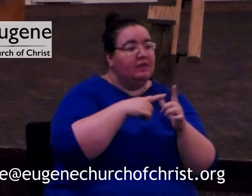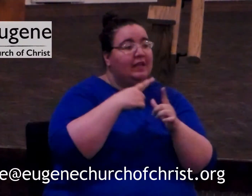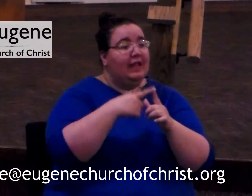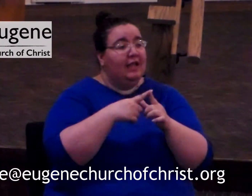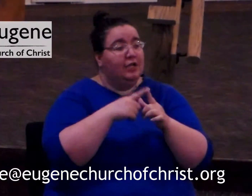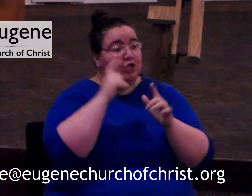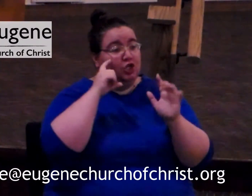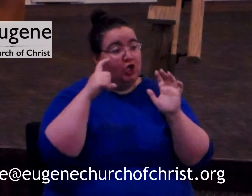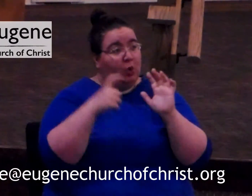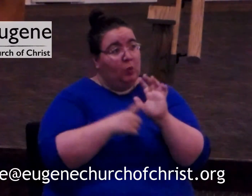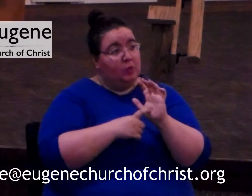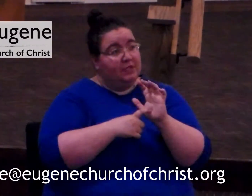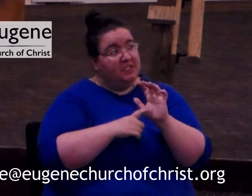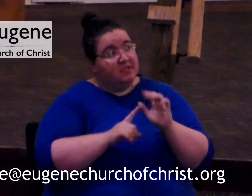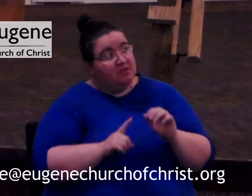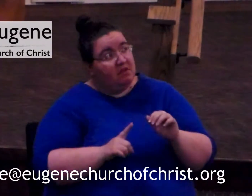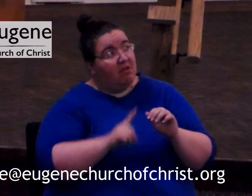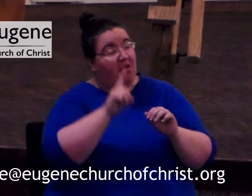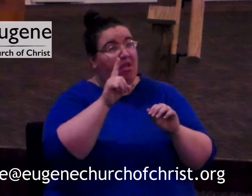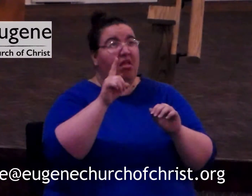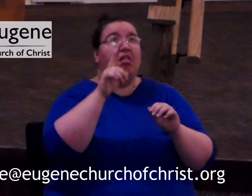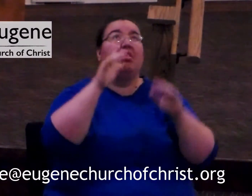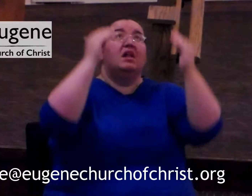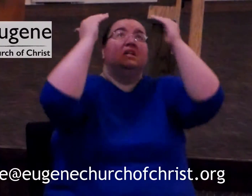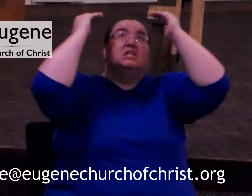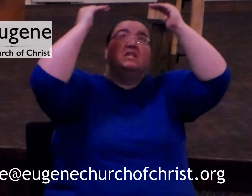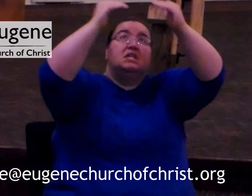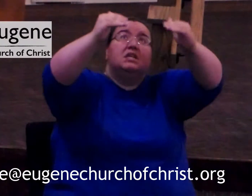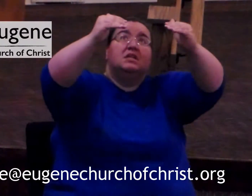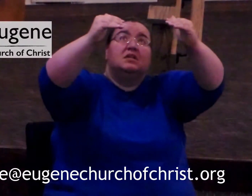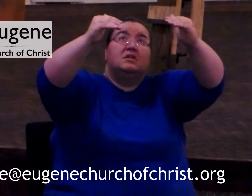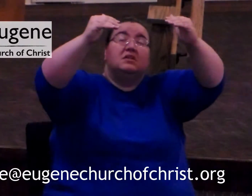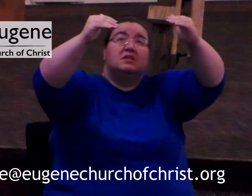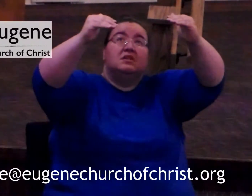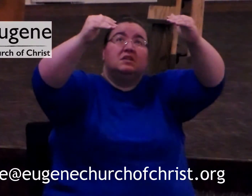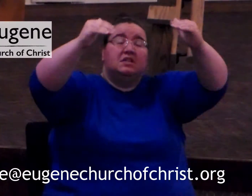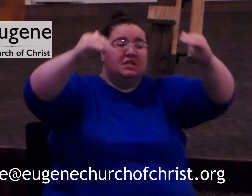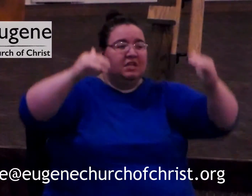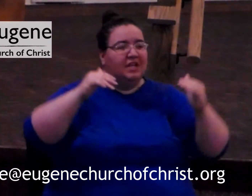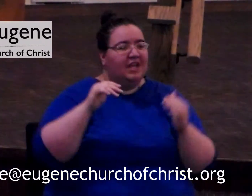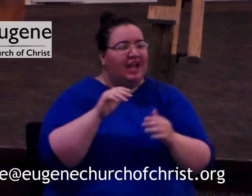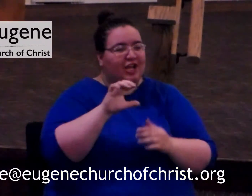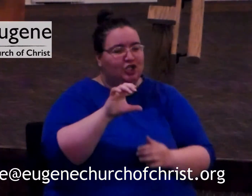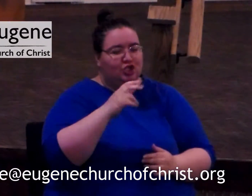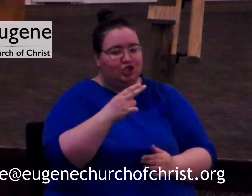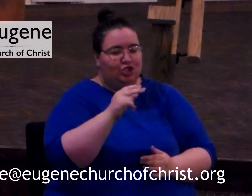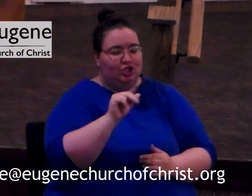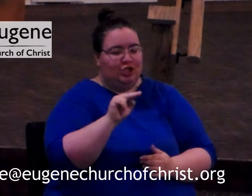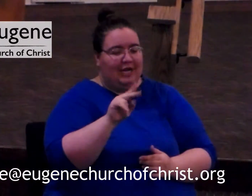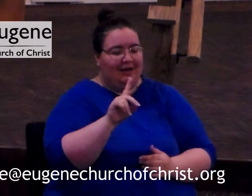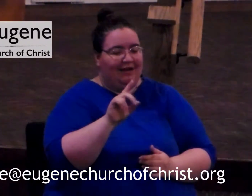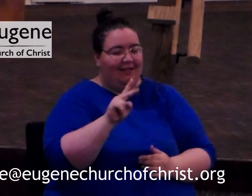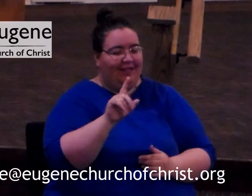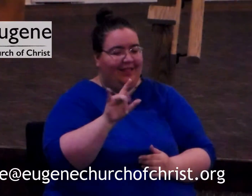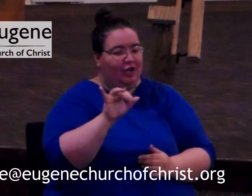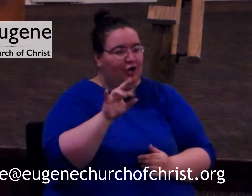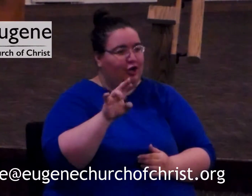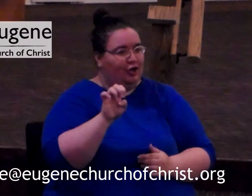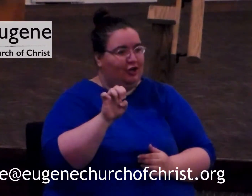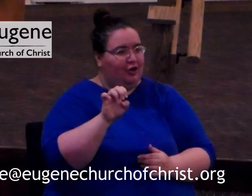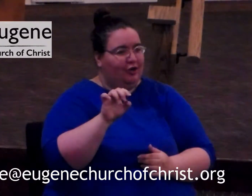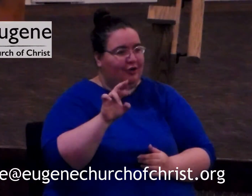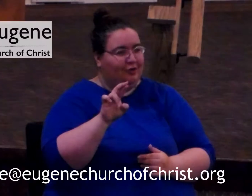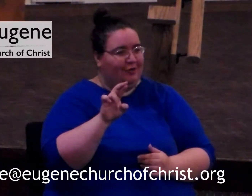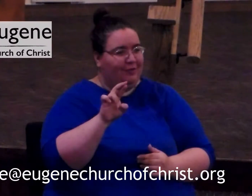from the ceiling right in the center of the auditorium, is the biggest chandelier you have ever seen. It is the redwood of chandeliers. It's